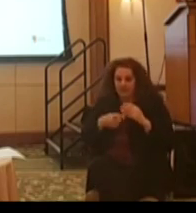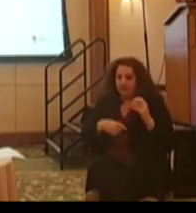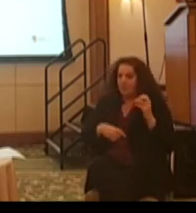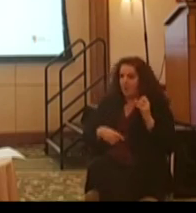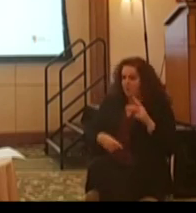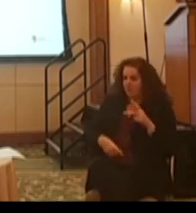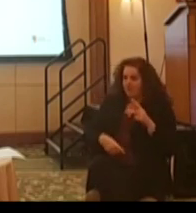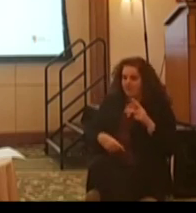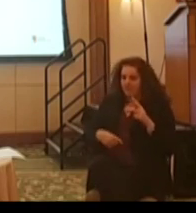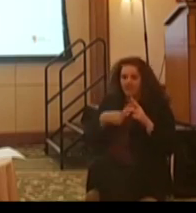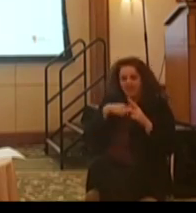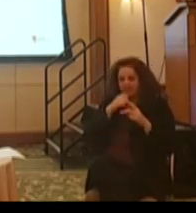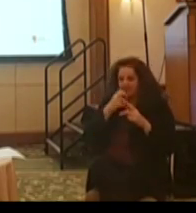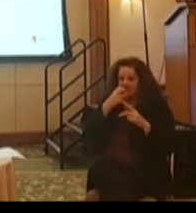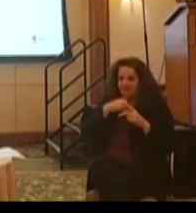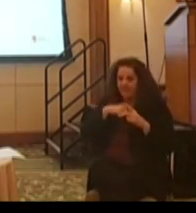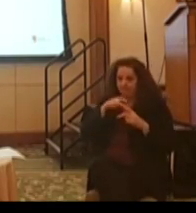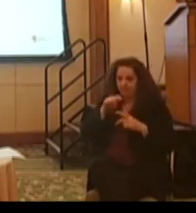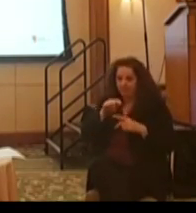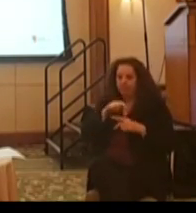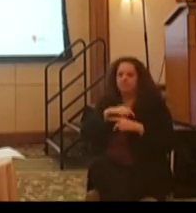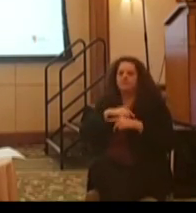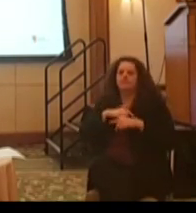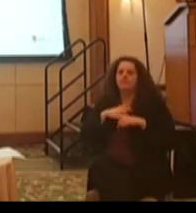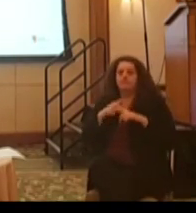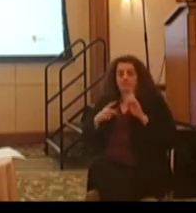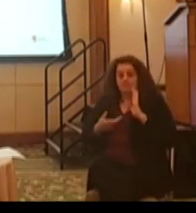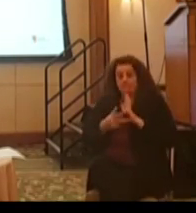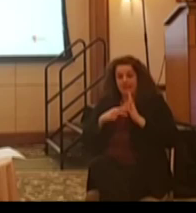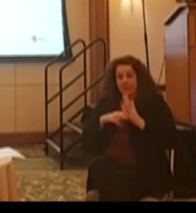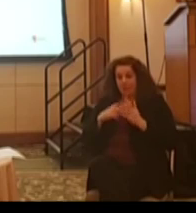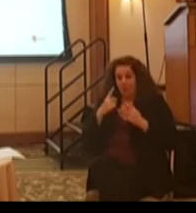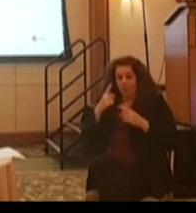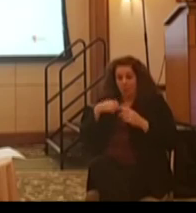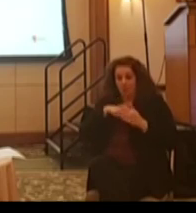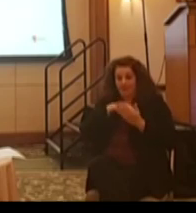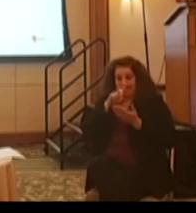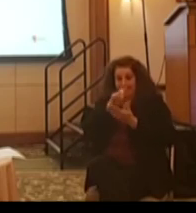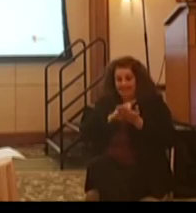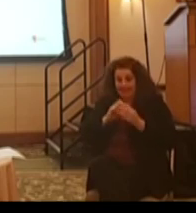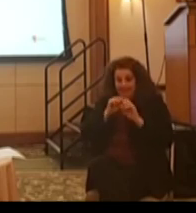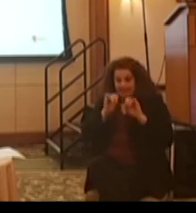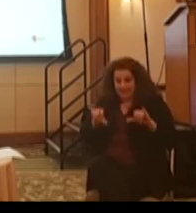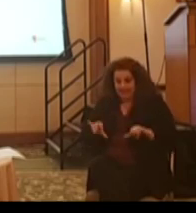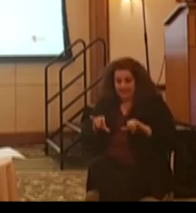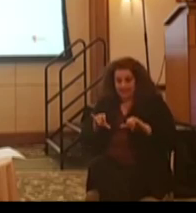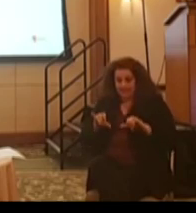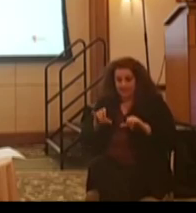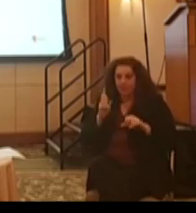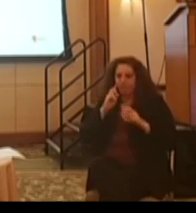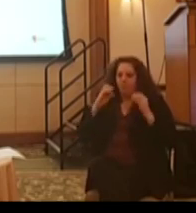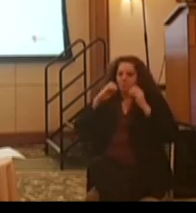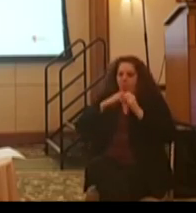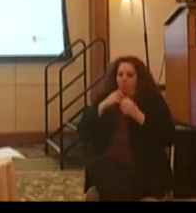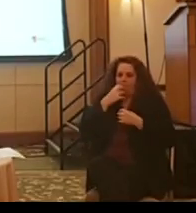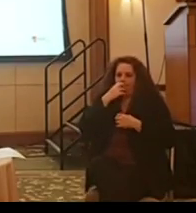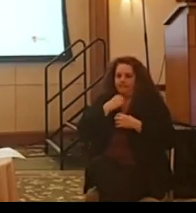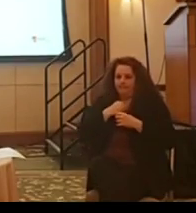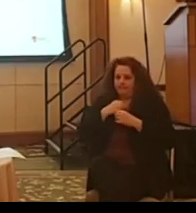repercussions. That when we have designed the system to create a care product,